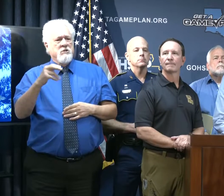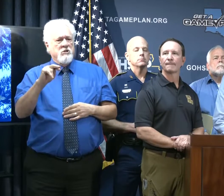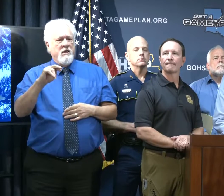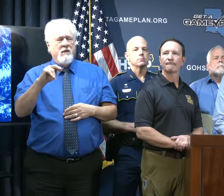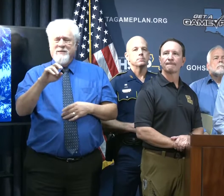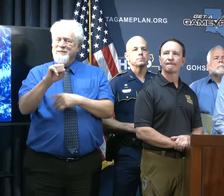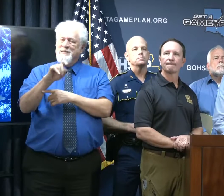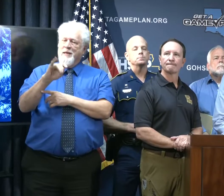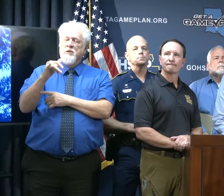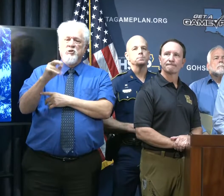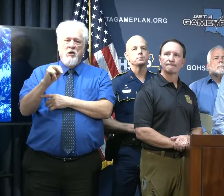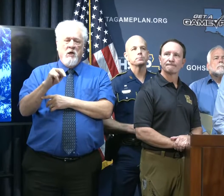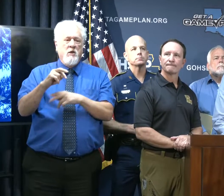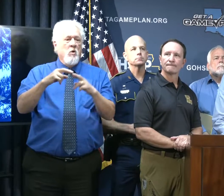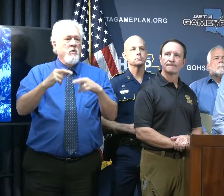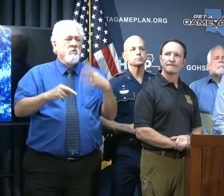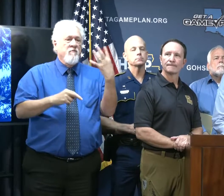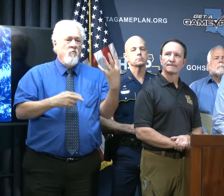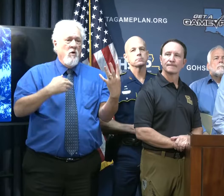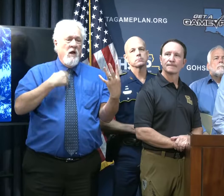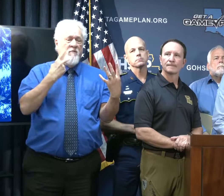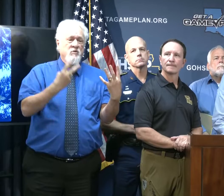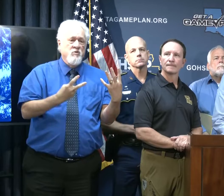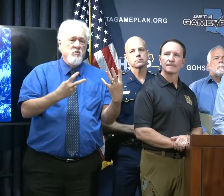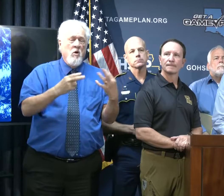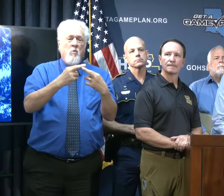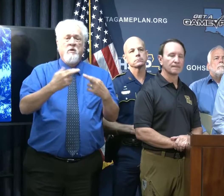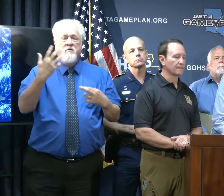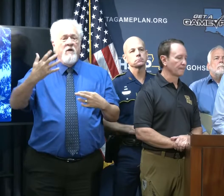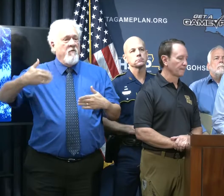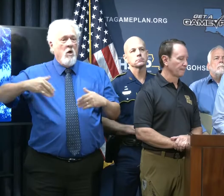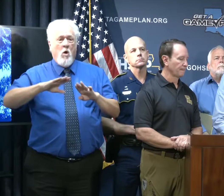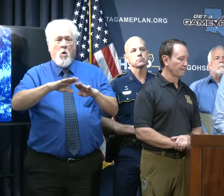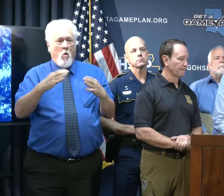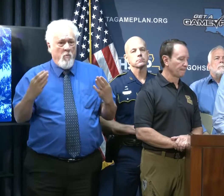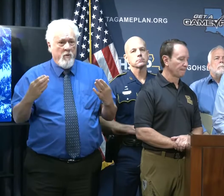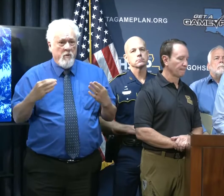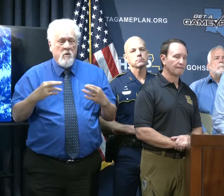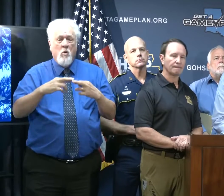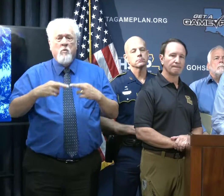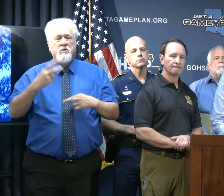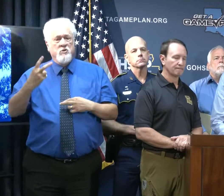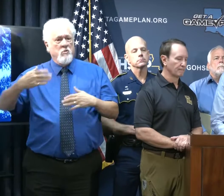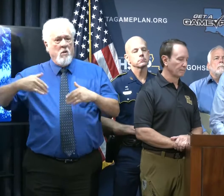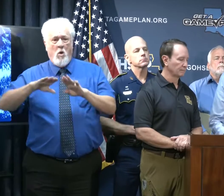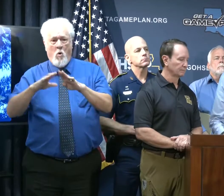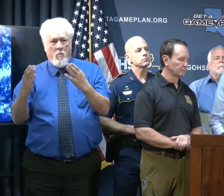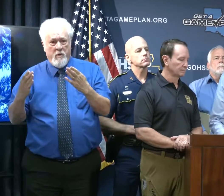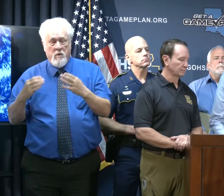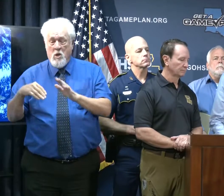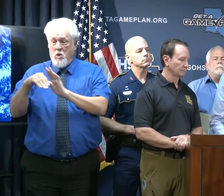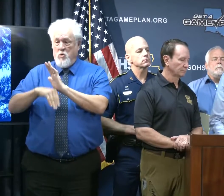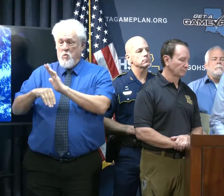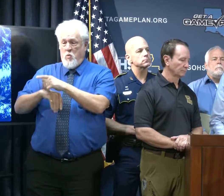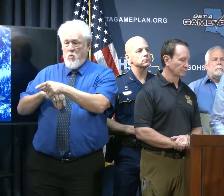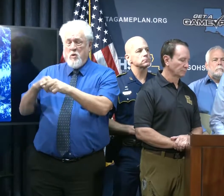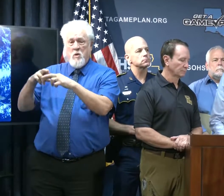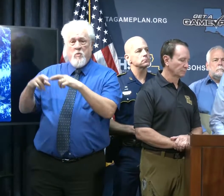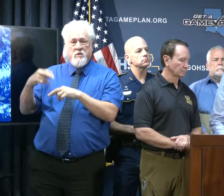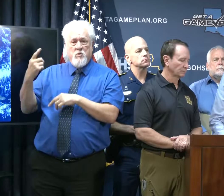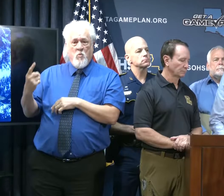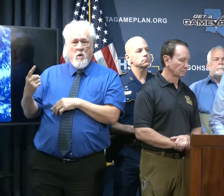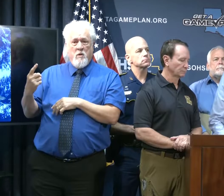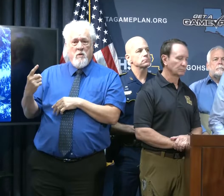4, you can have 2 opened. Region 5 have not opened a shelter, and Region 2 have not opened a shelter. New Orleans in the Region 1